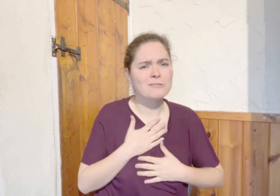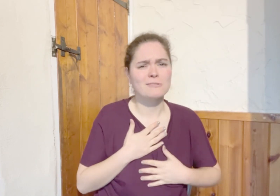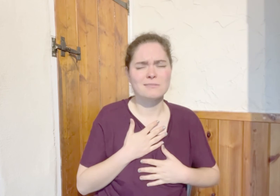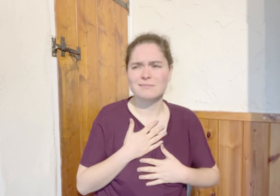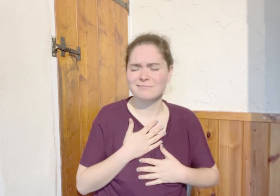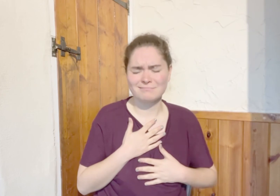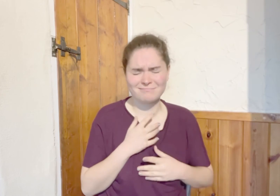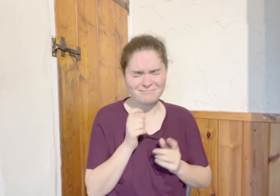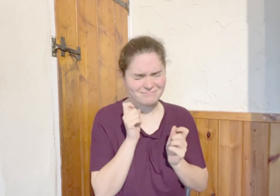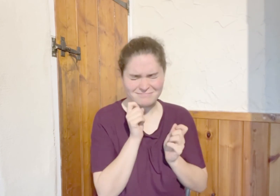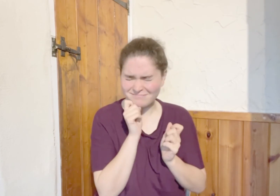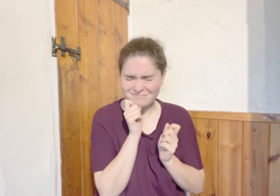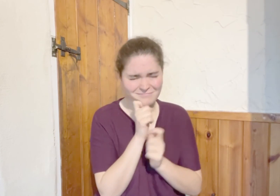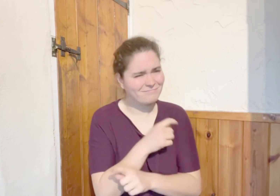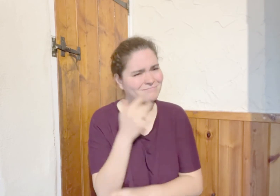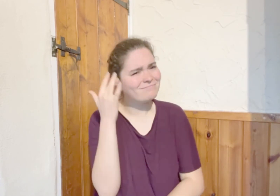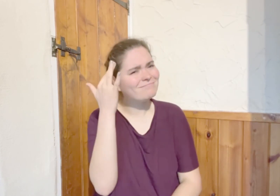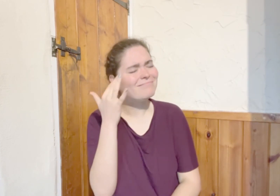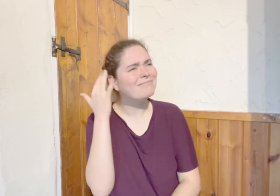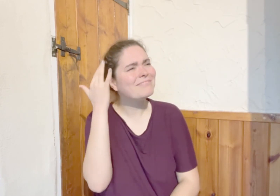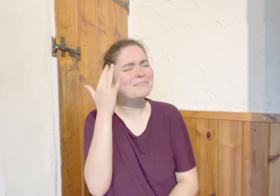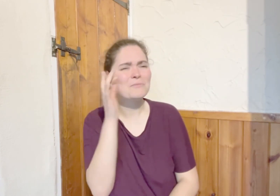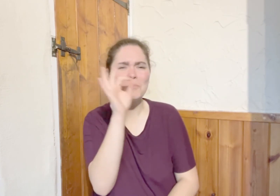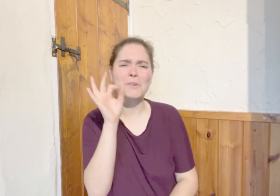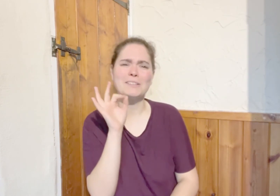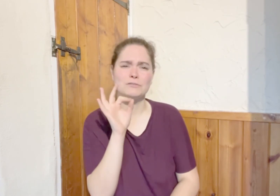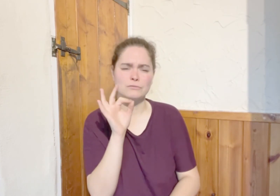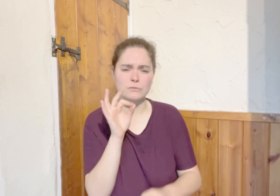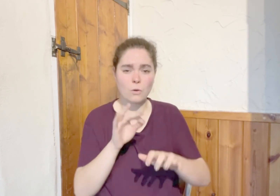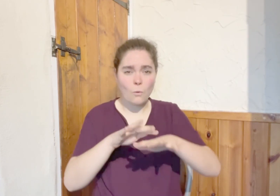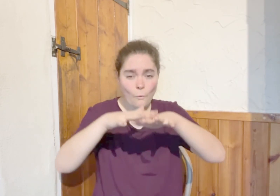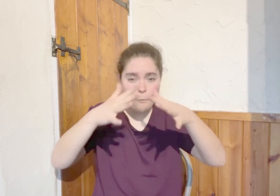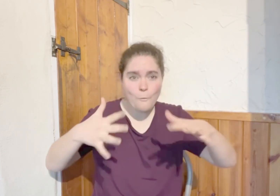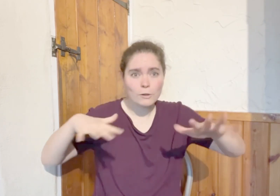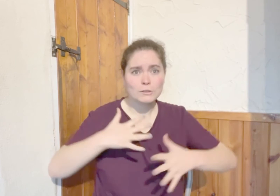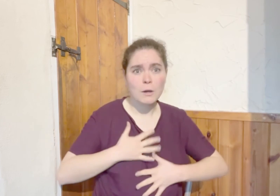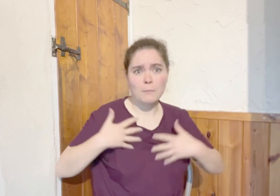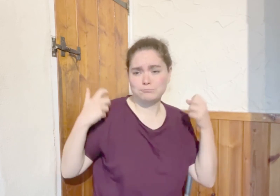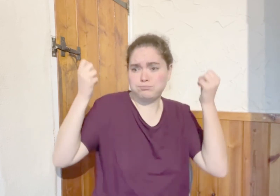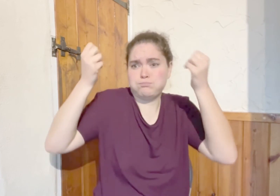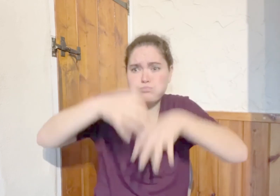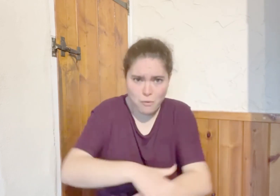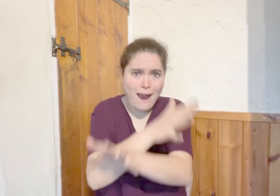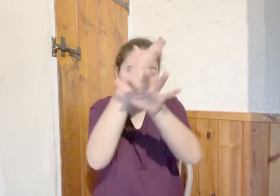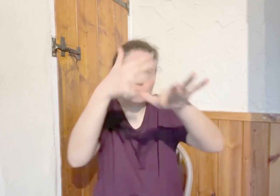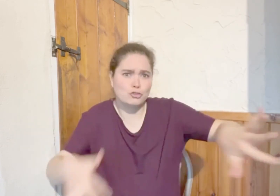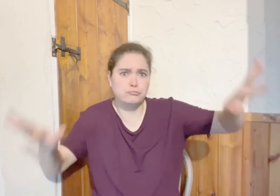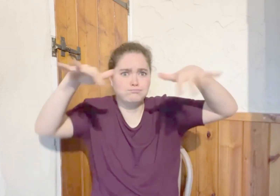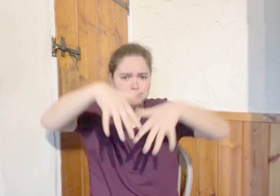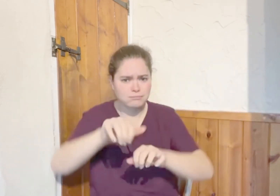Feelings and emotions. What a peculiar question to think about. Like expressions mixed